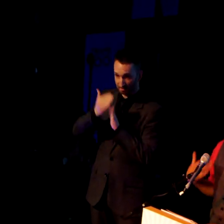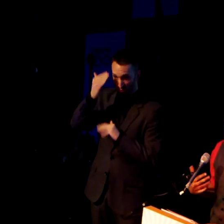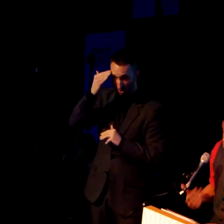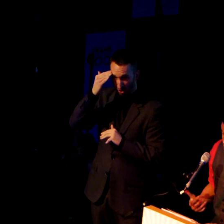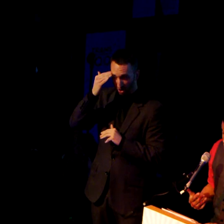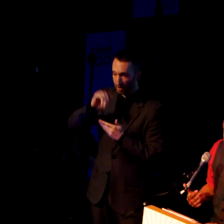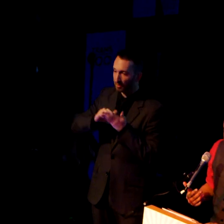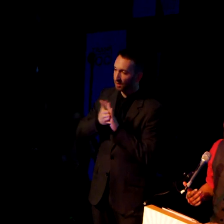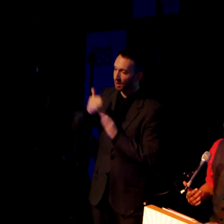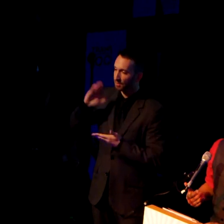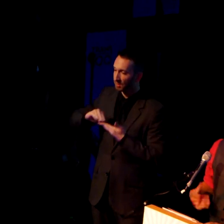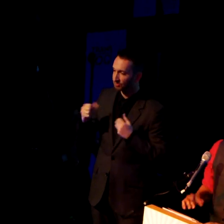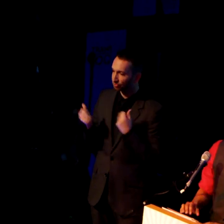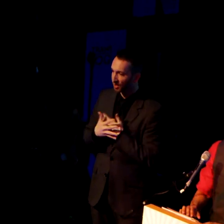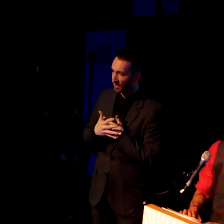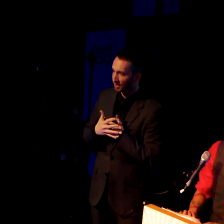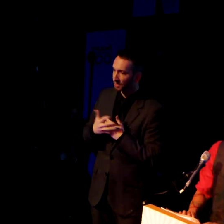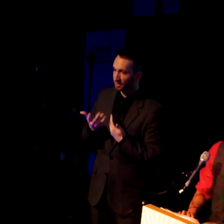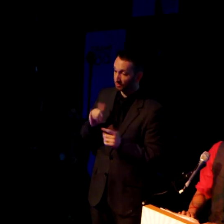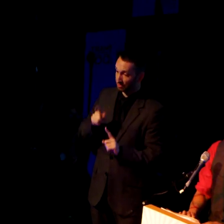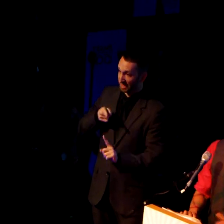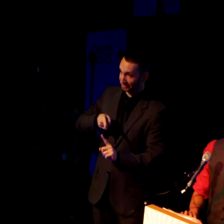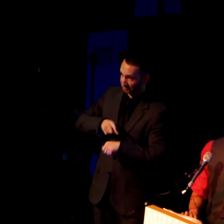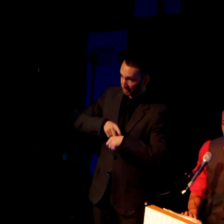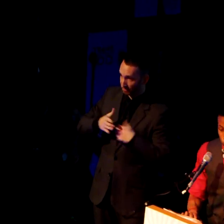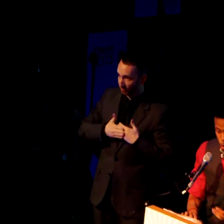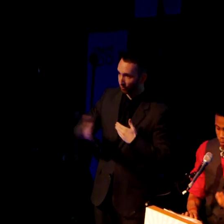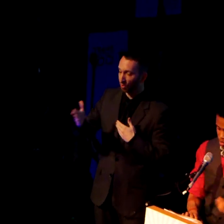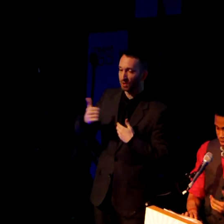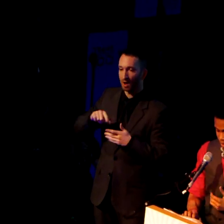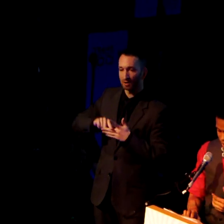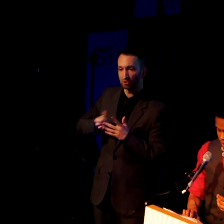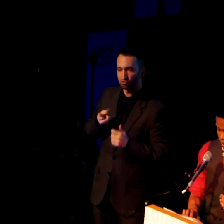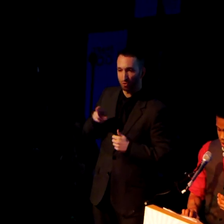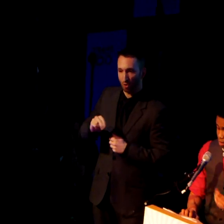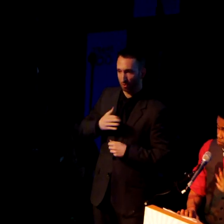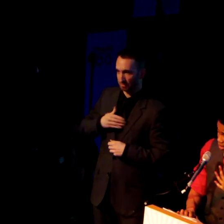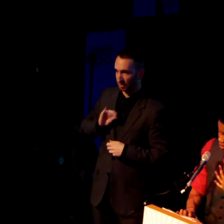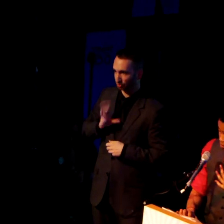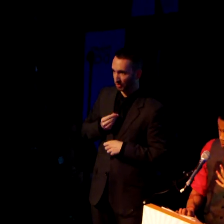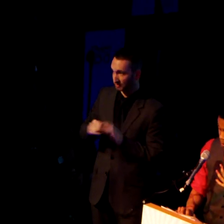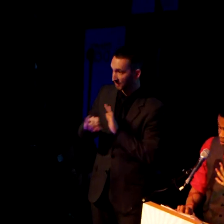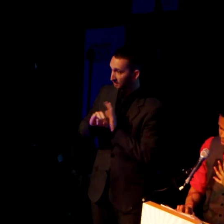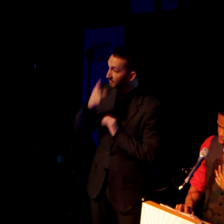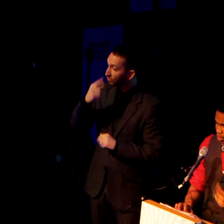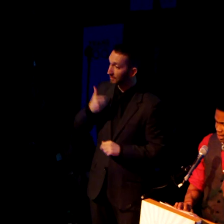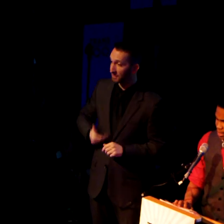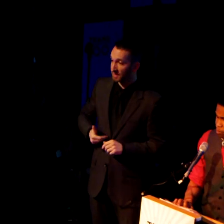they become less afraid. So from that point forward, I began to own my trans identity. For me,